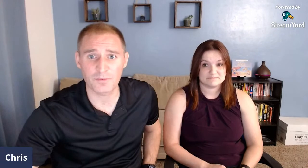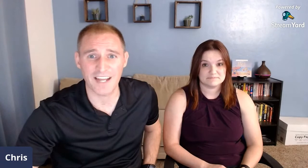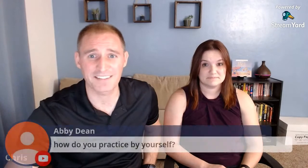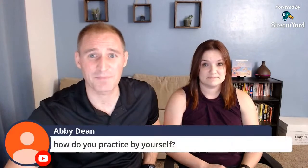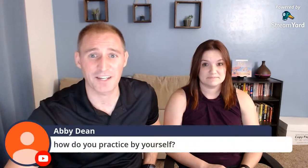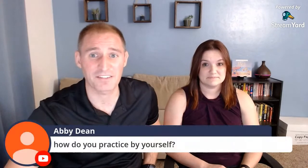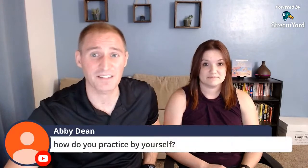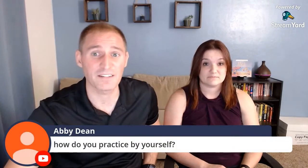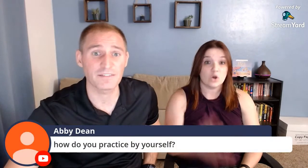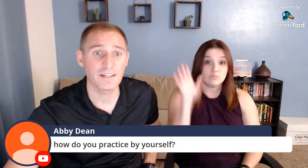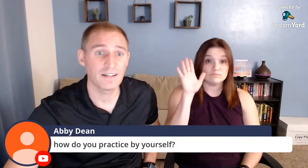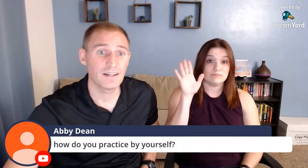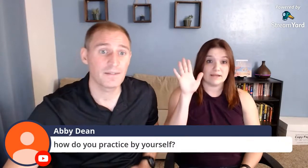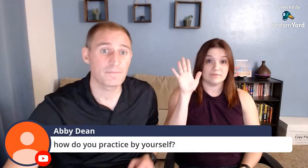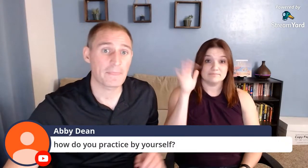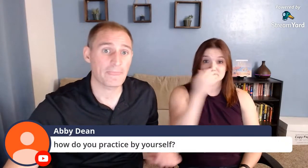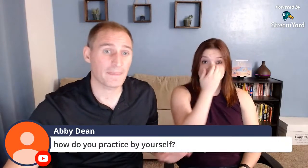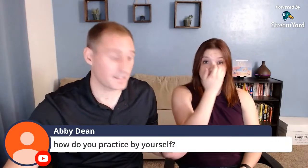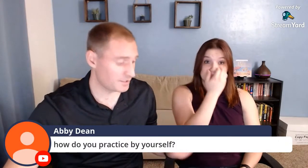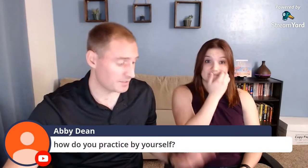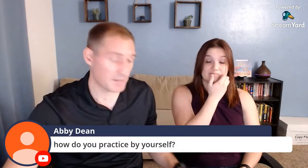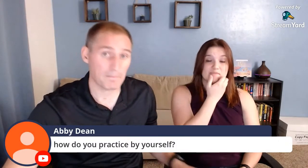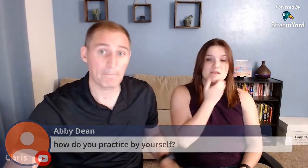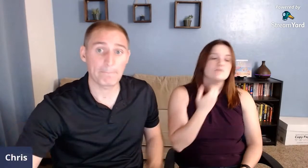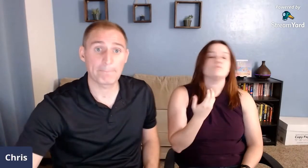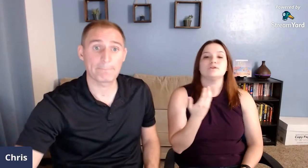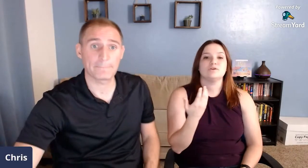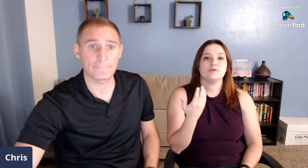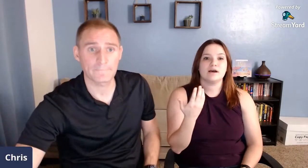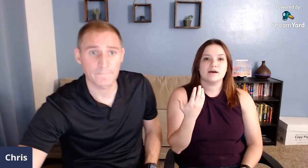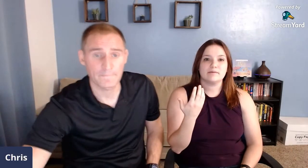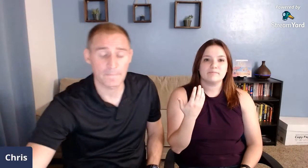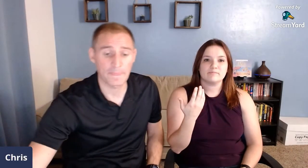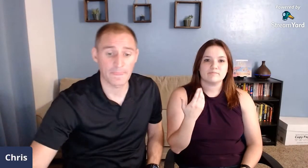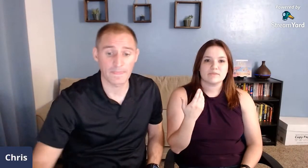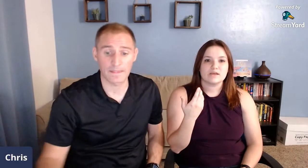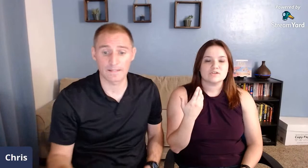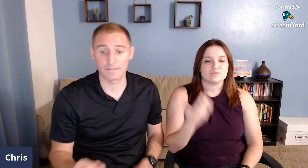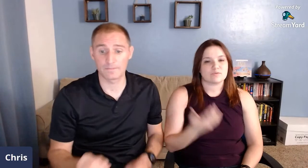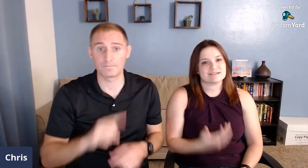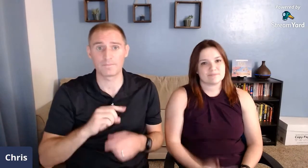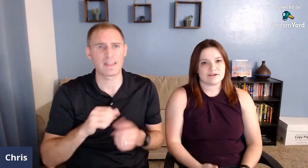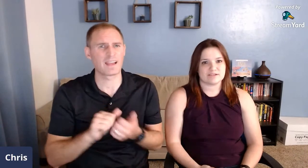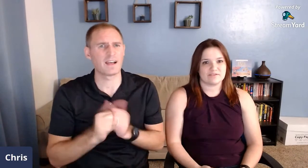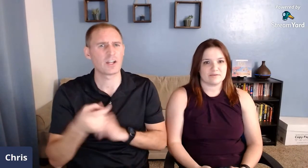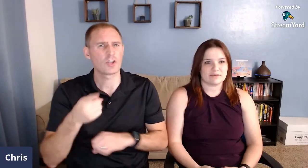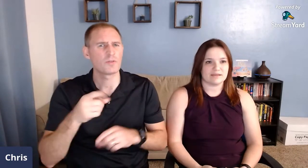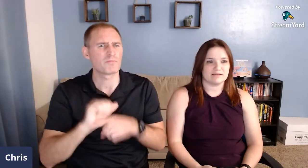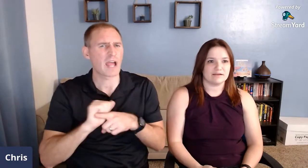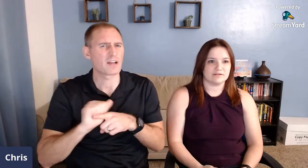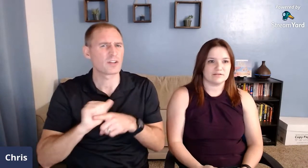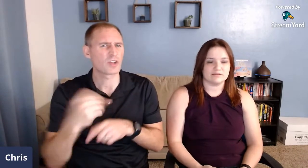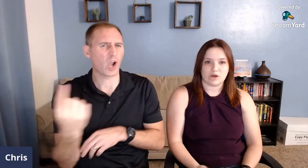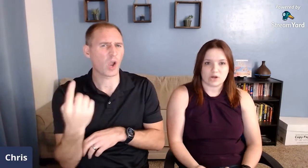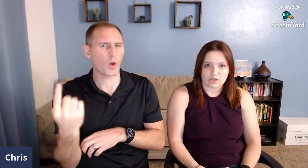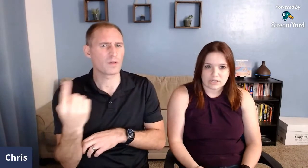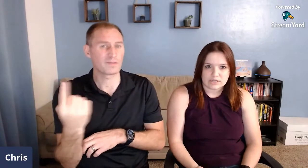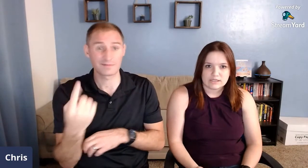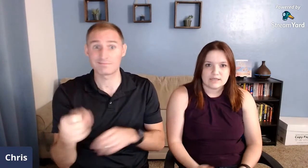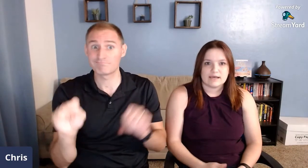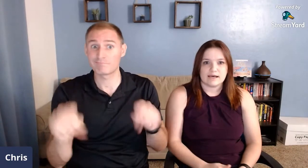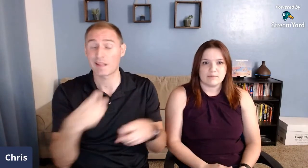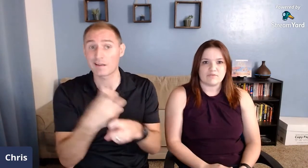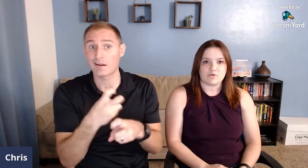how do you practice by yourself? Oh, I know. Go ahead, babe. When you so practicing by yourself can be a little